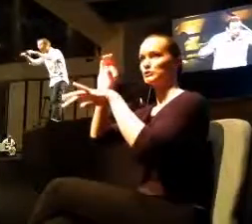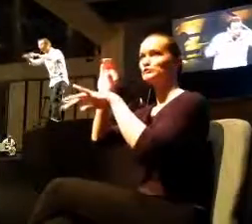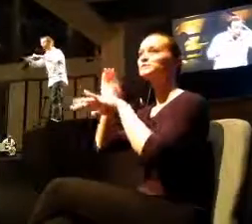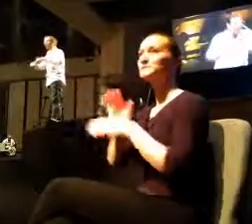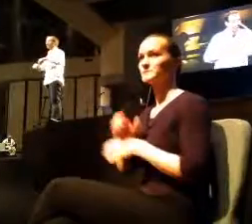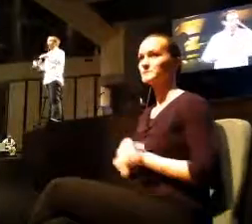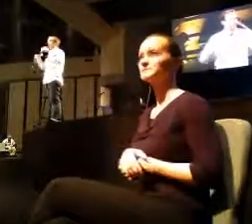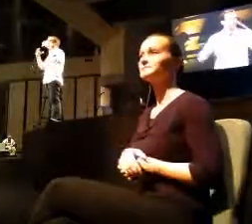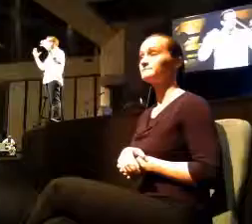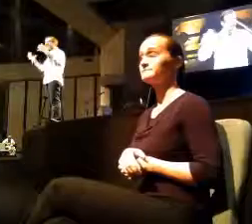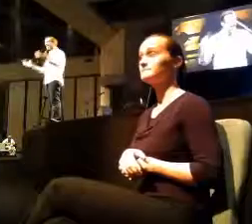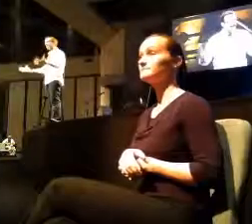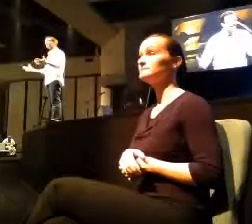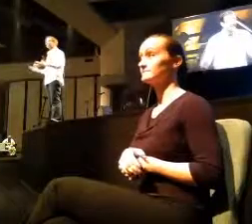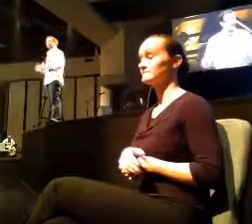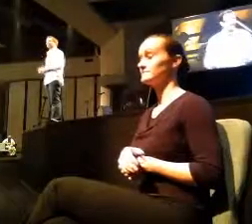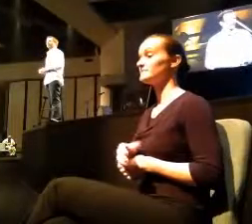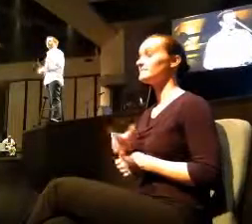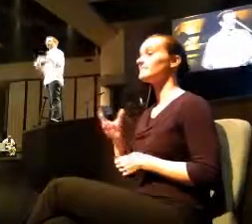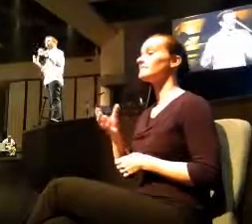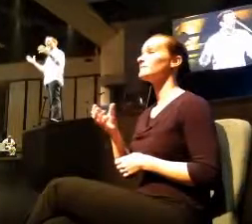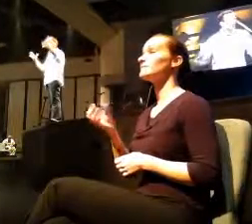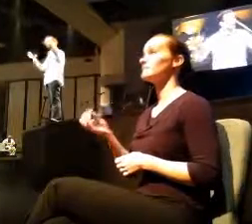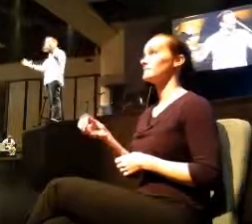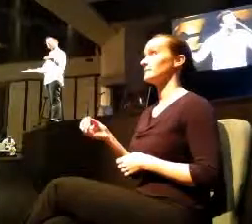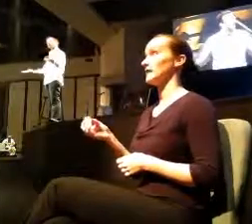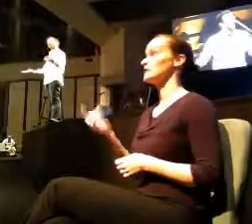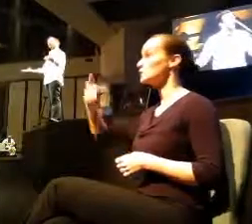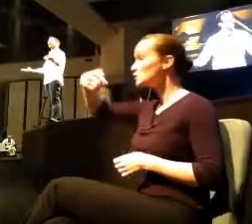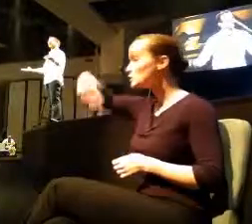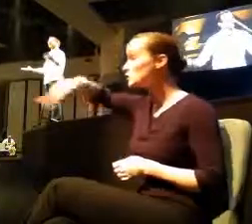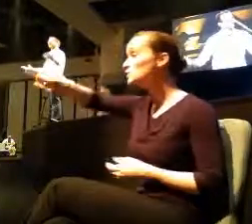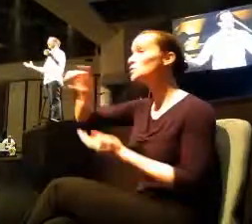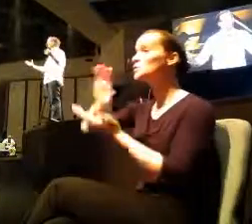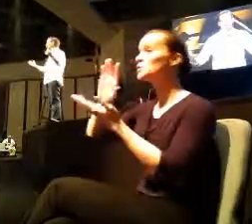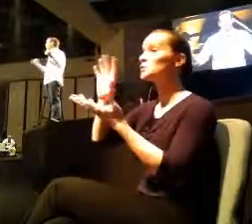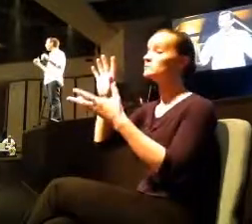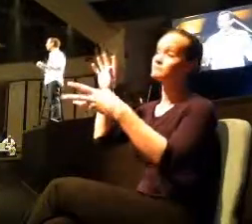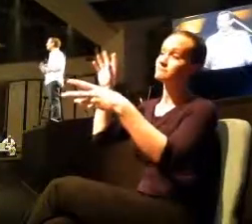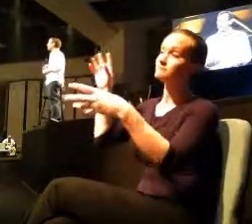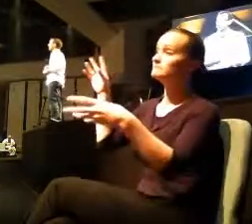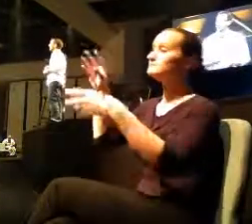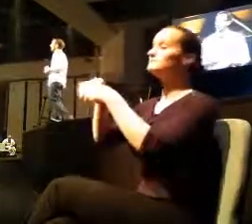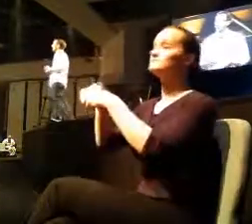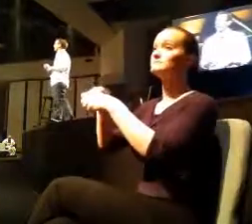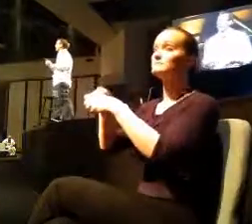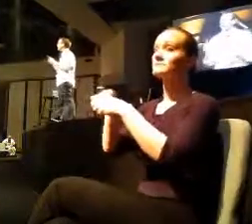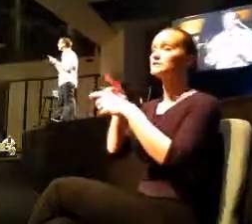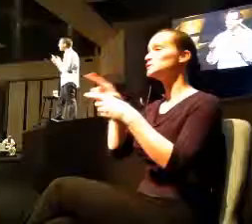And you all became that for her. You were the community that